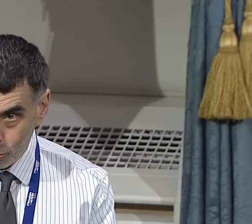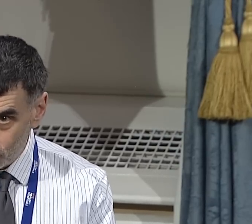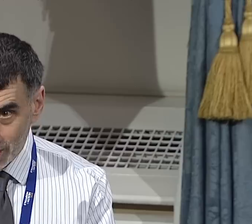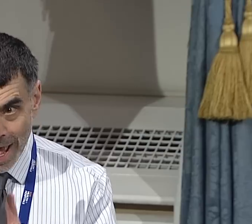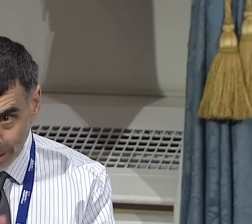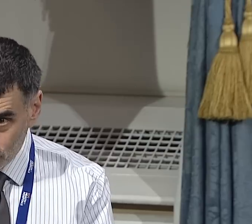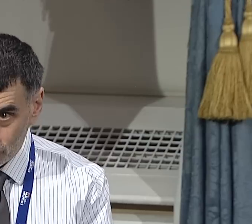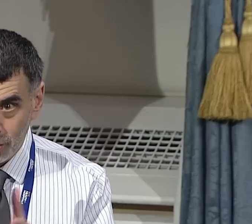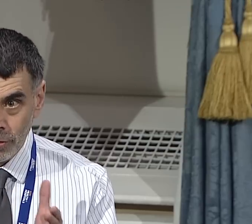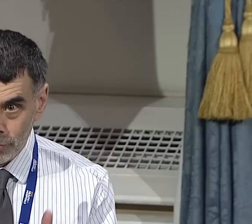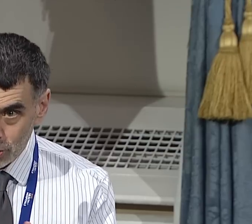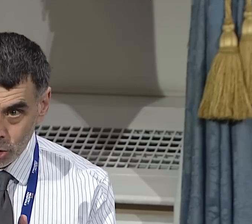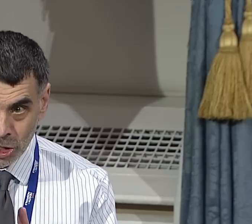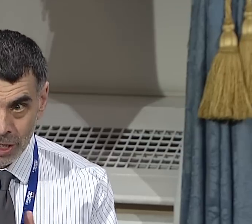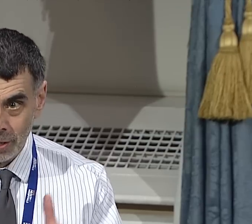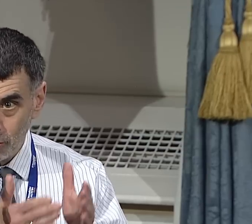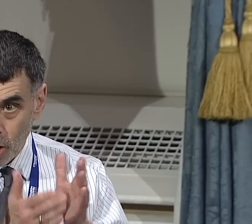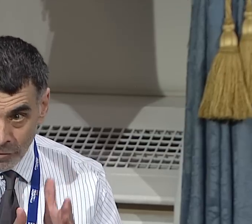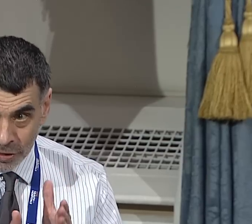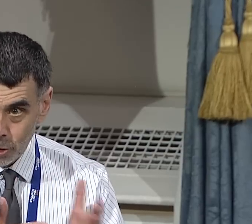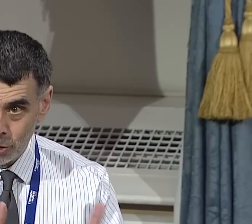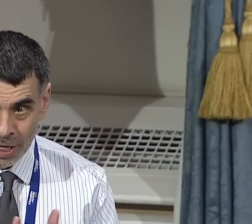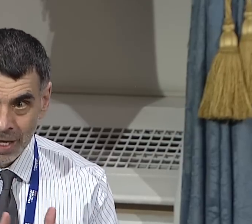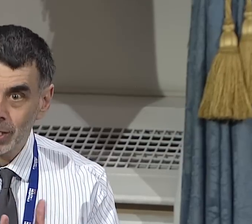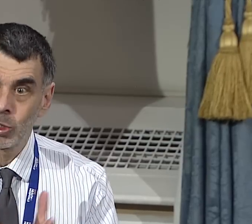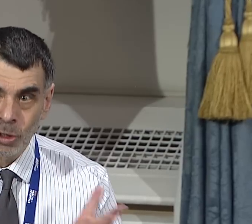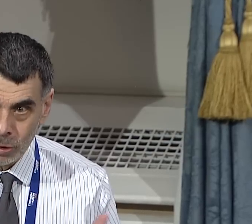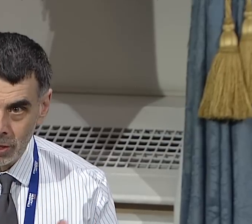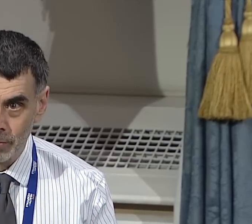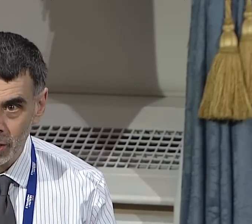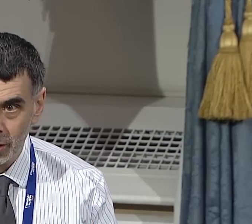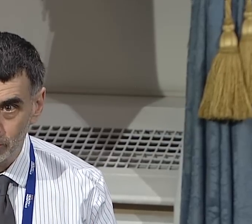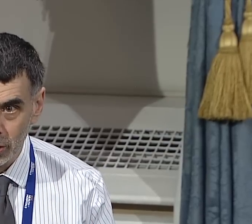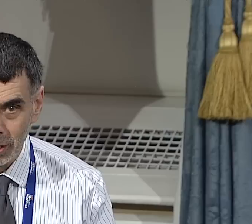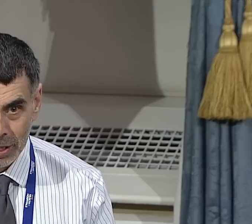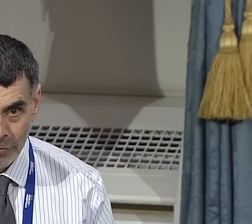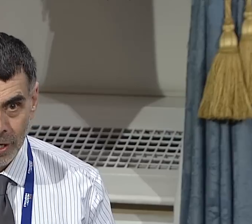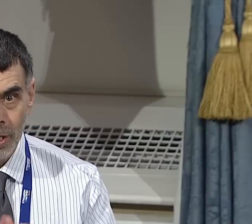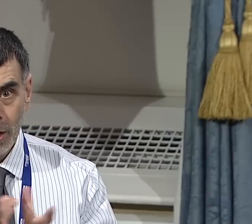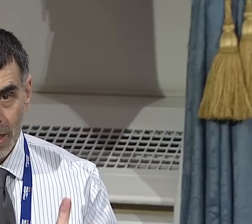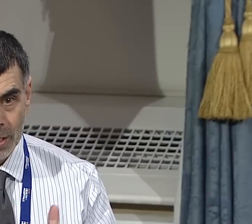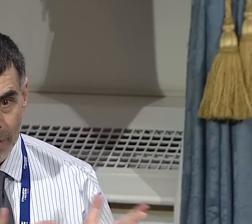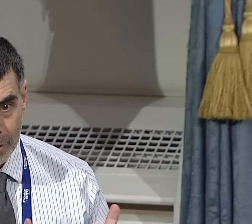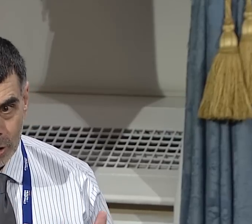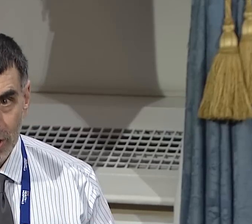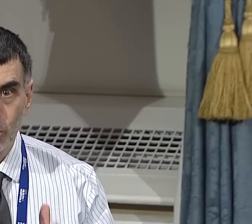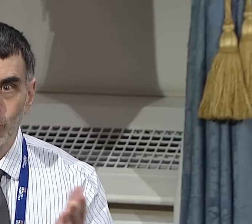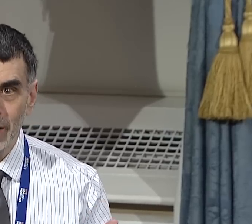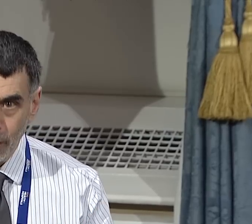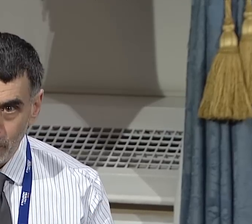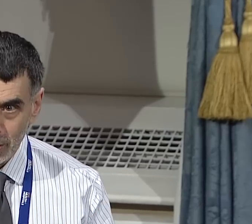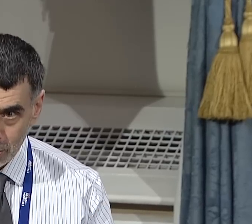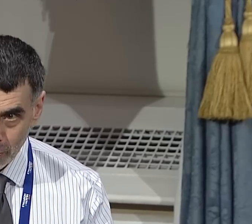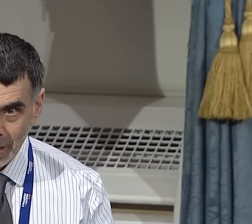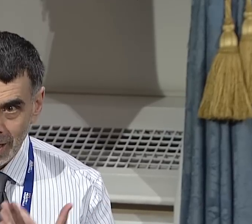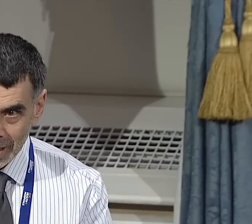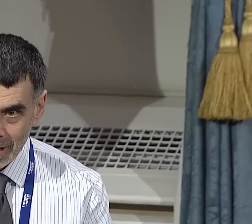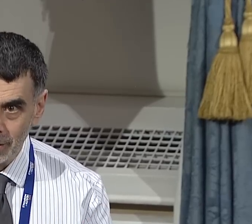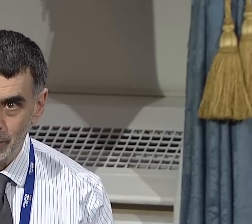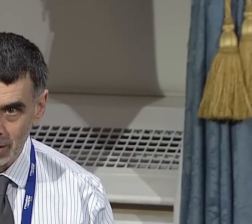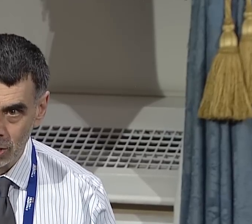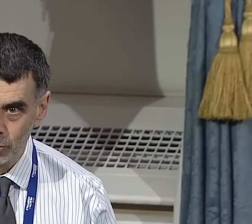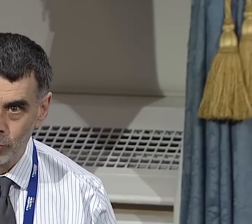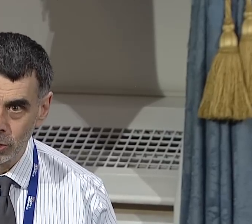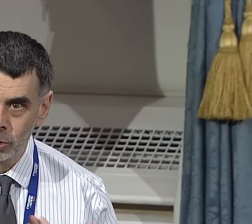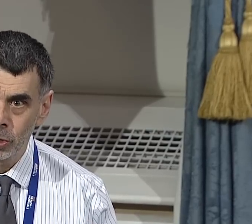person goes to X physician office, gets told something completely different. As the mayor said, you can help us by getting